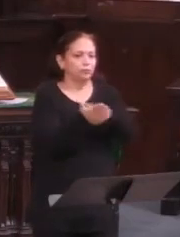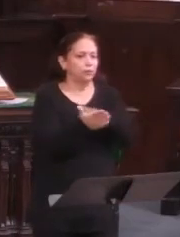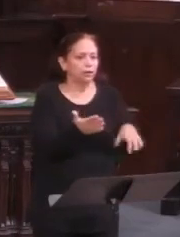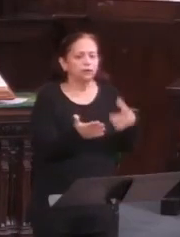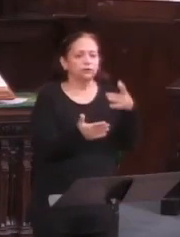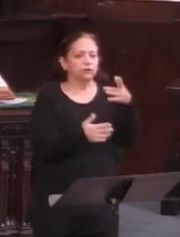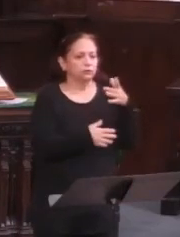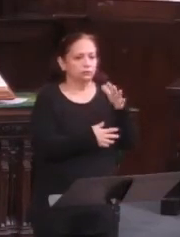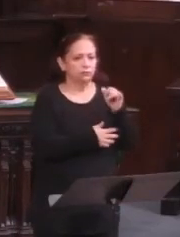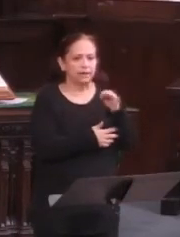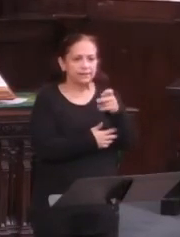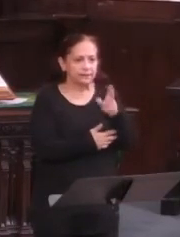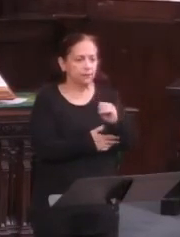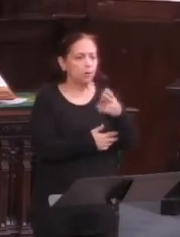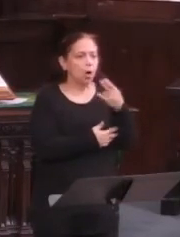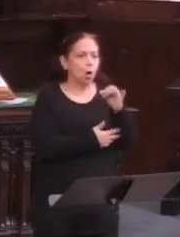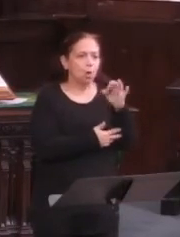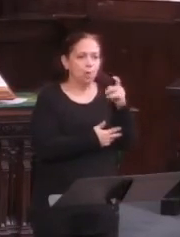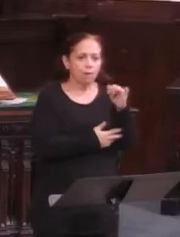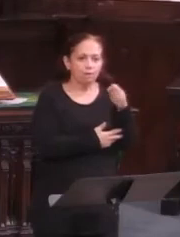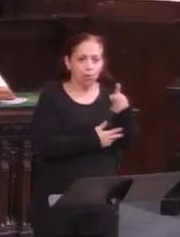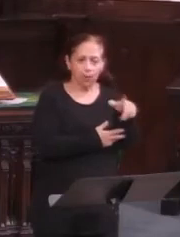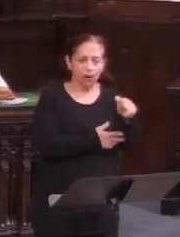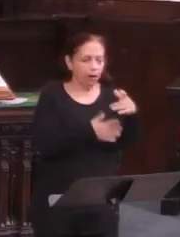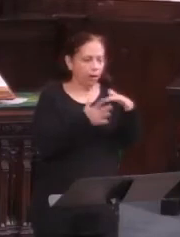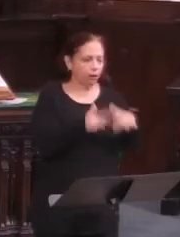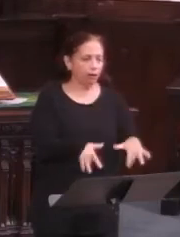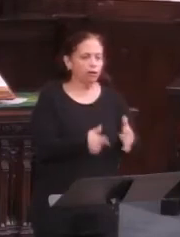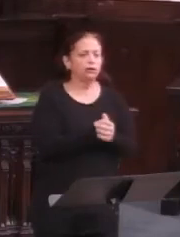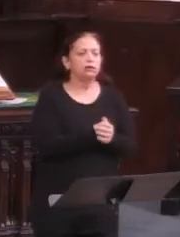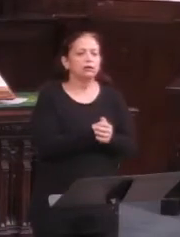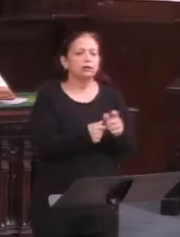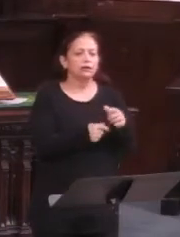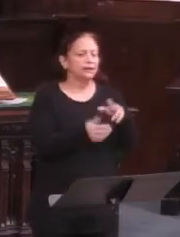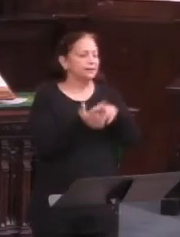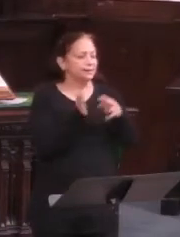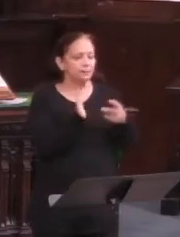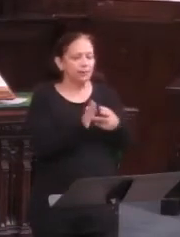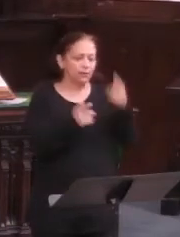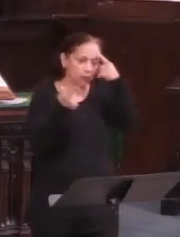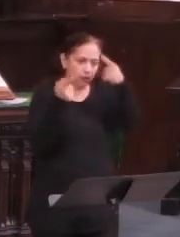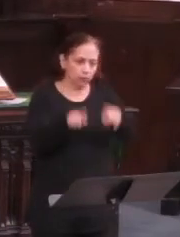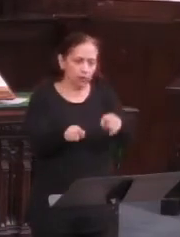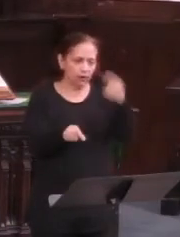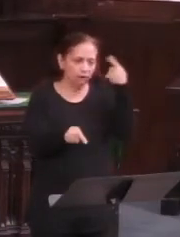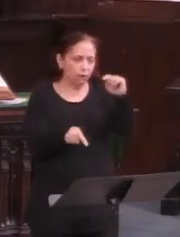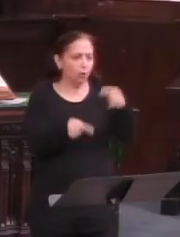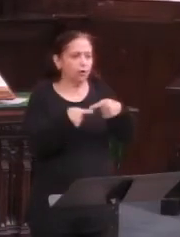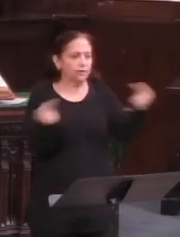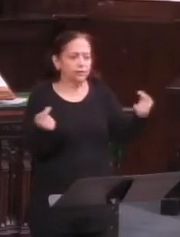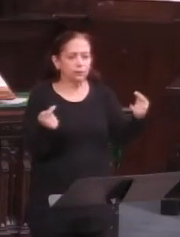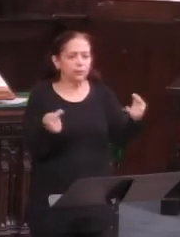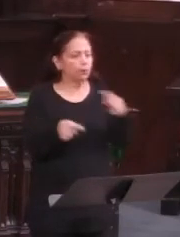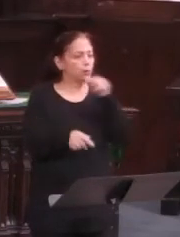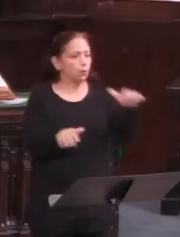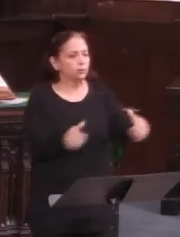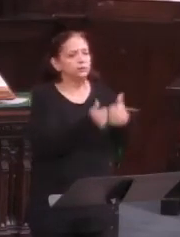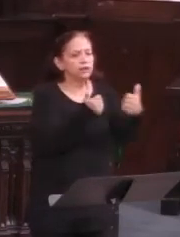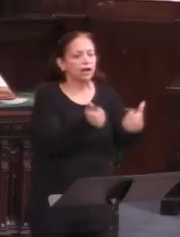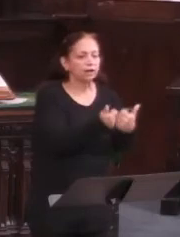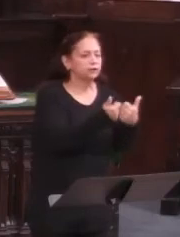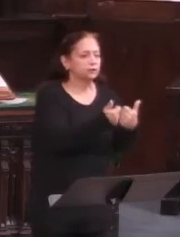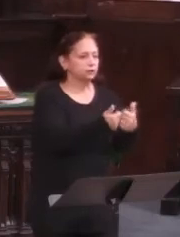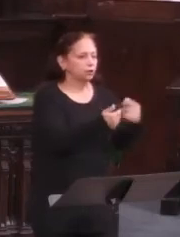does not mean we superficially agree to disagree, or that we don't challenge misinformed or